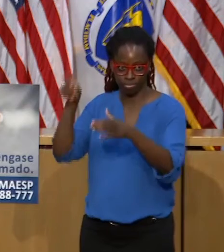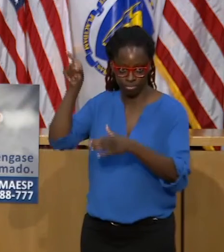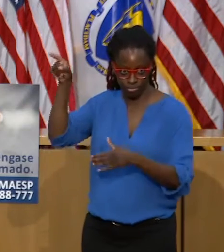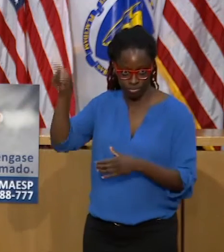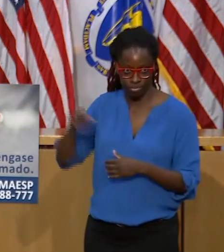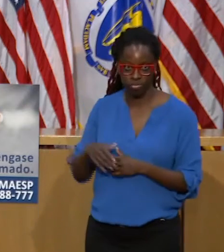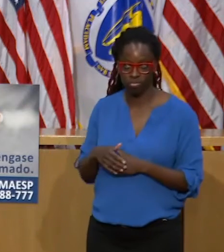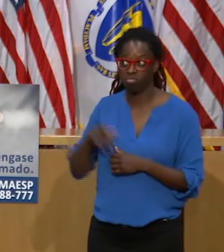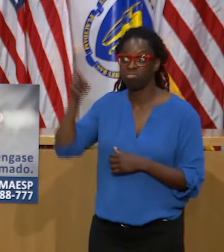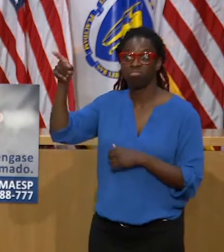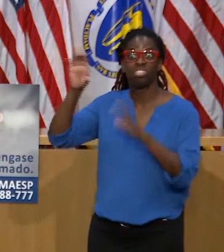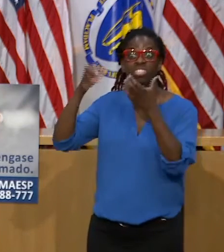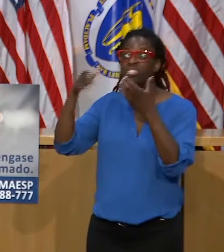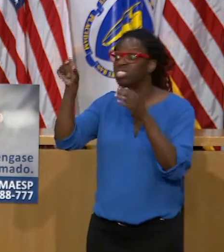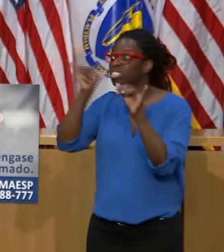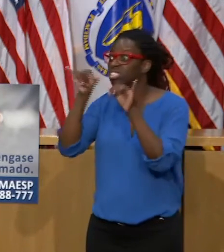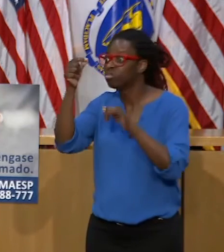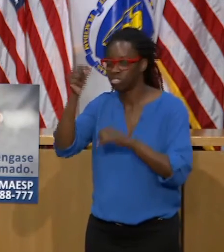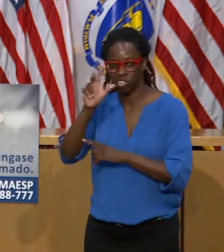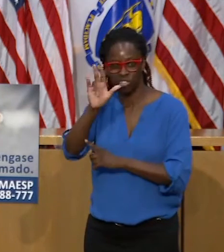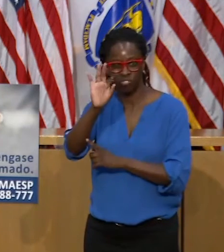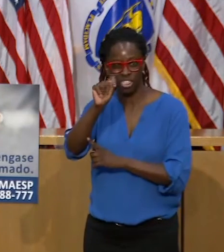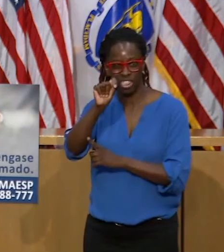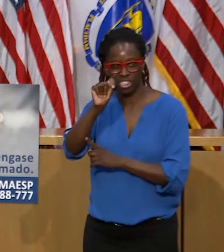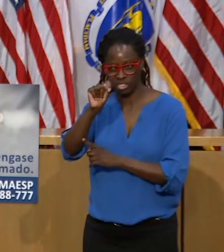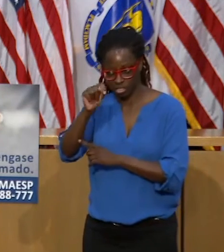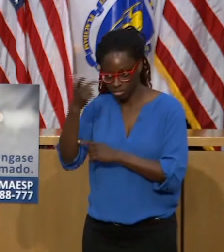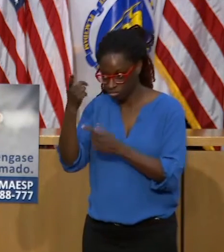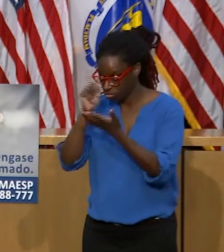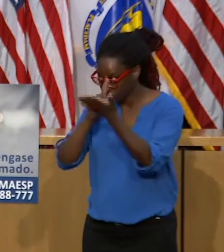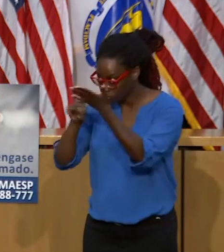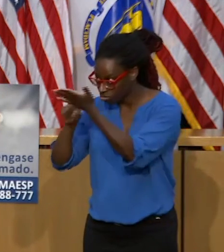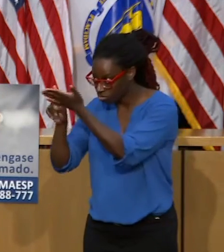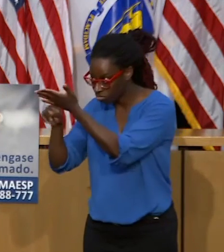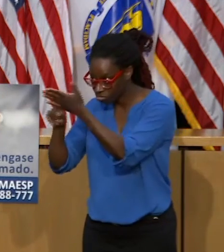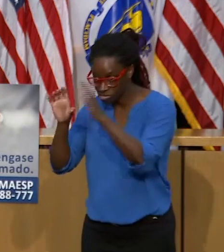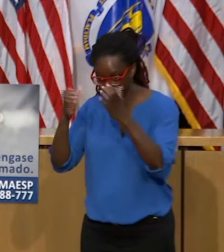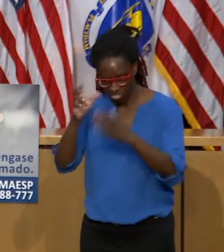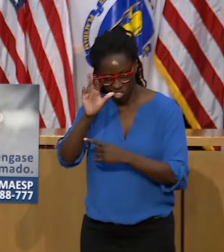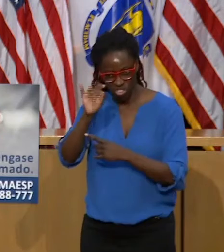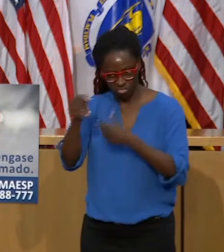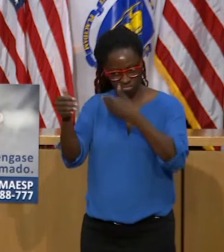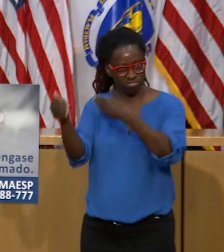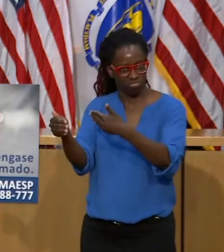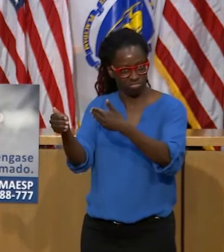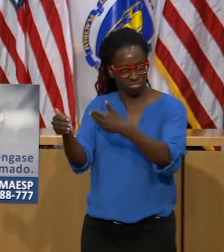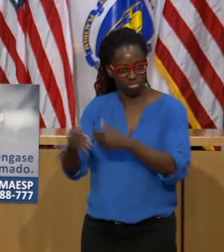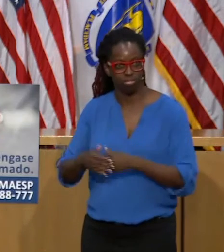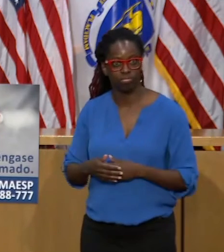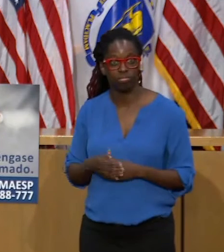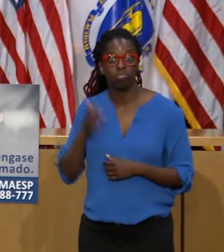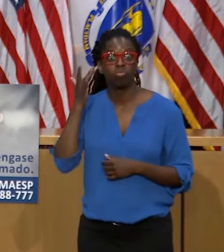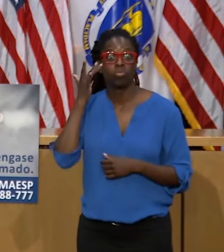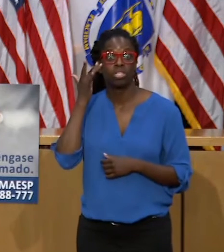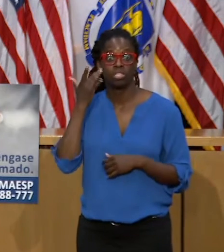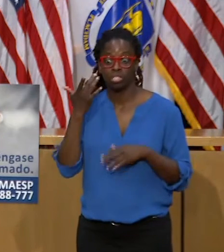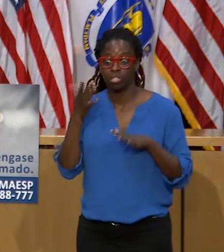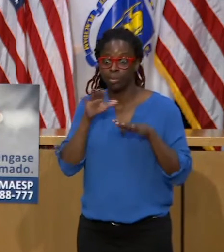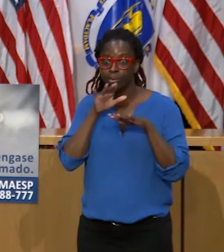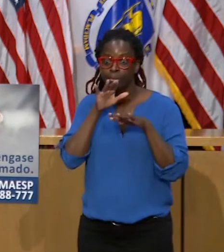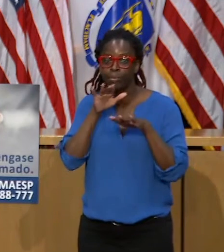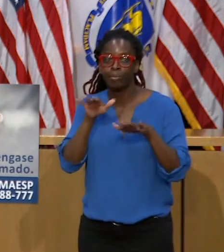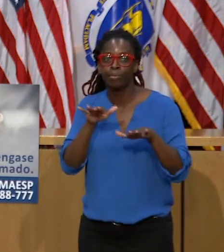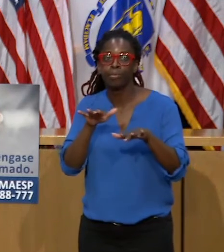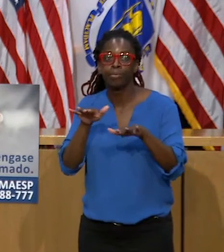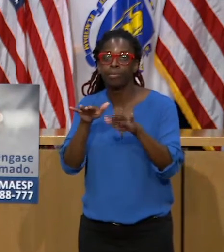is based on the distance that respiratory droplets travel, and respiratory droplets are the major means of transmission of COVID. The medical